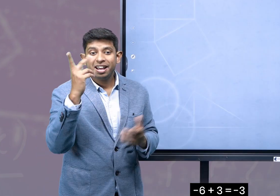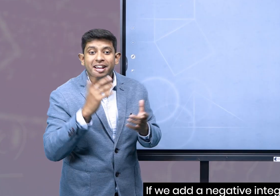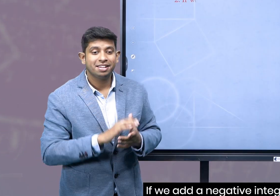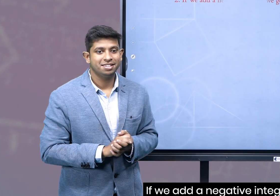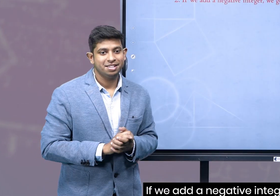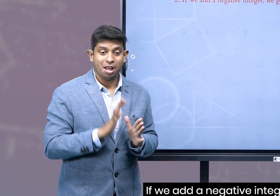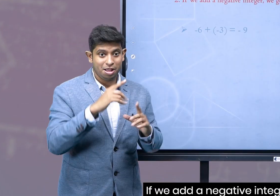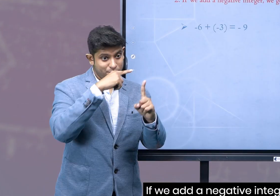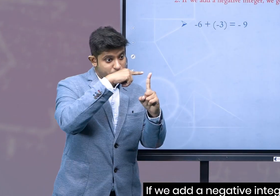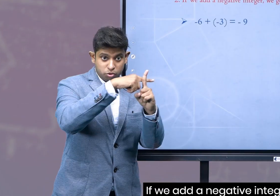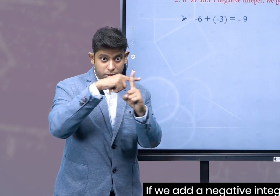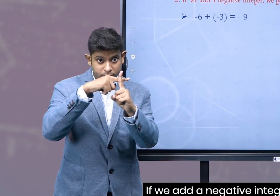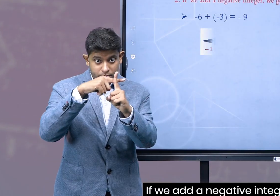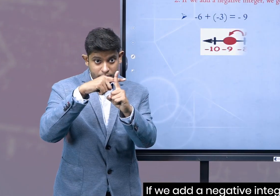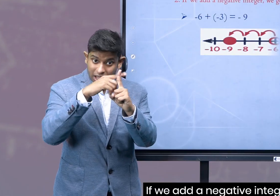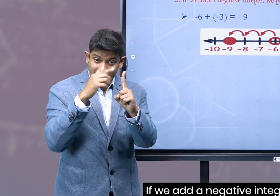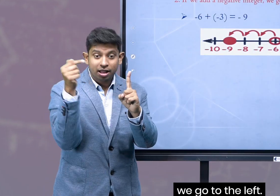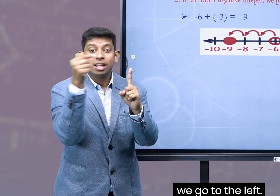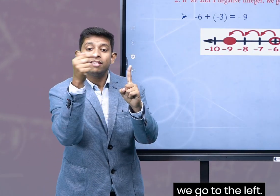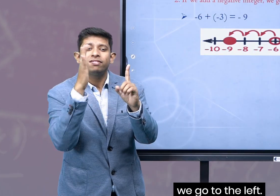If we add a negative integer, we go to the